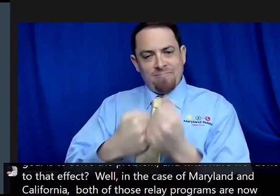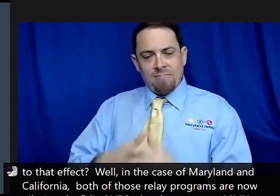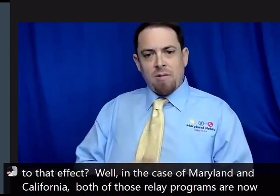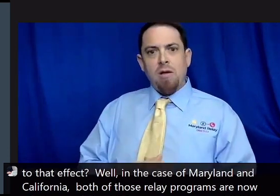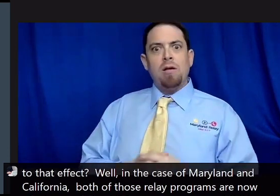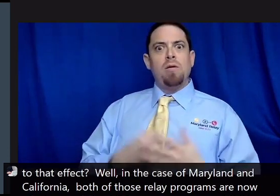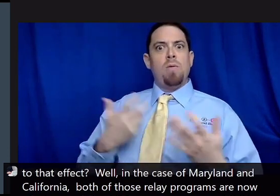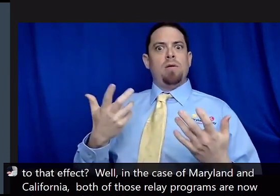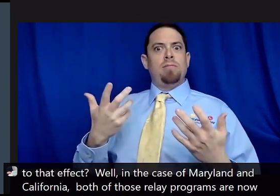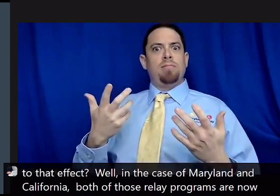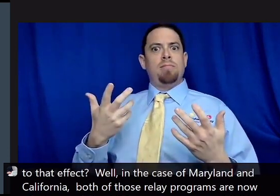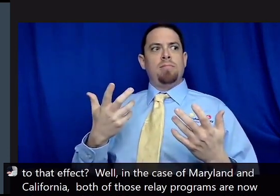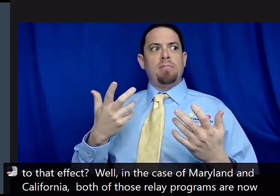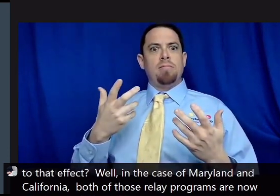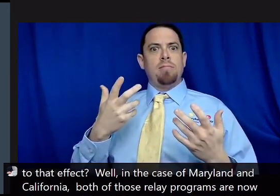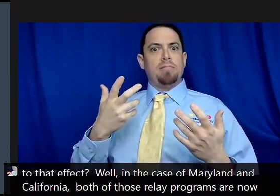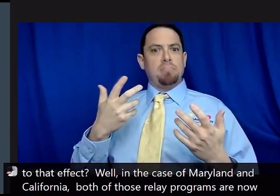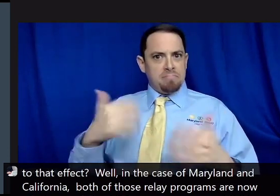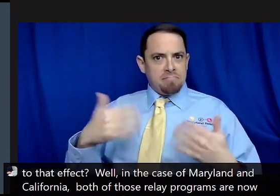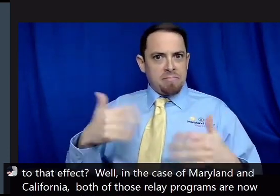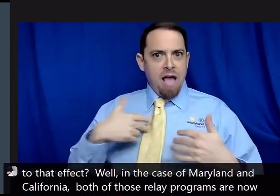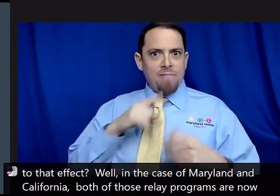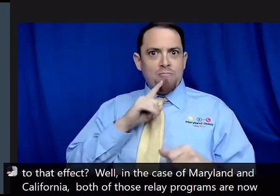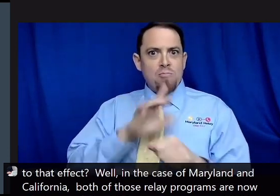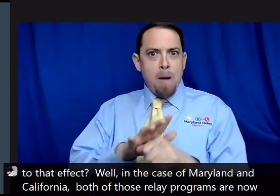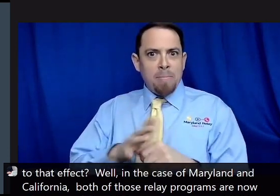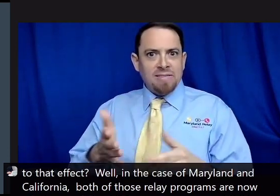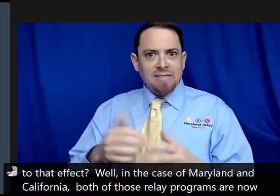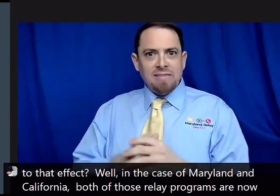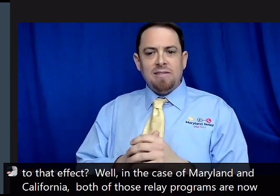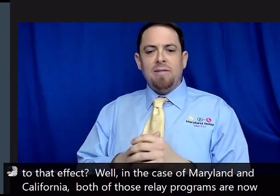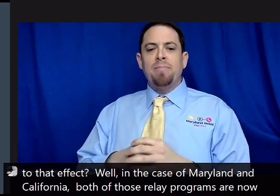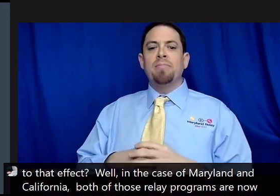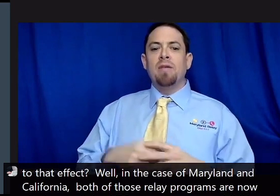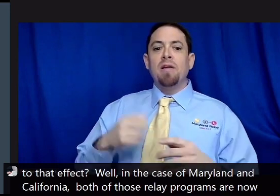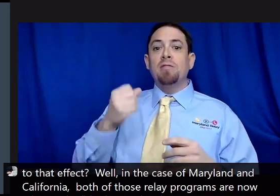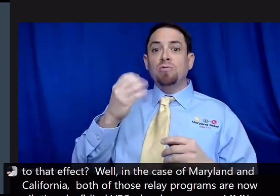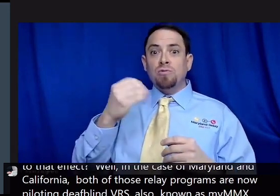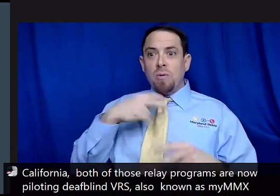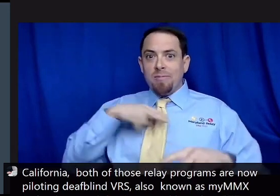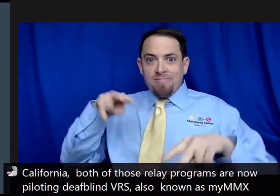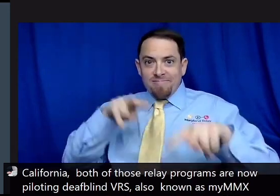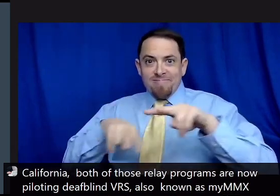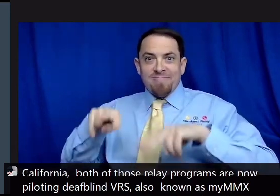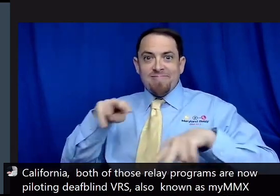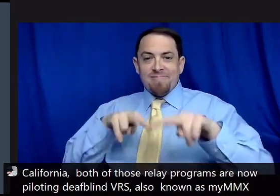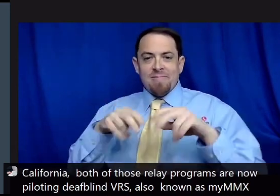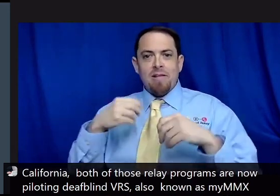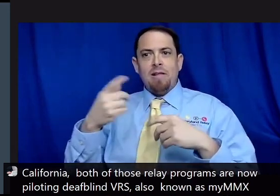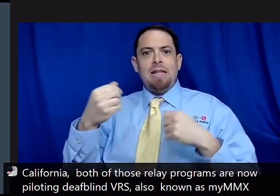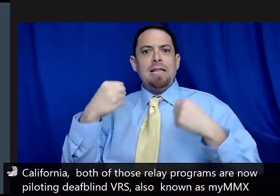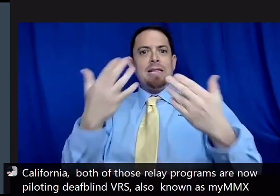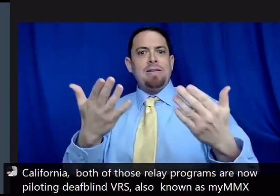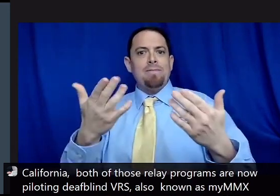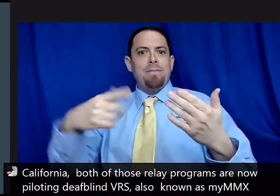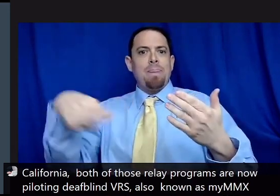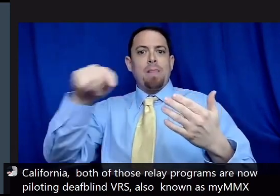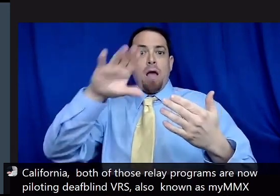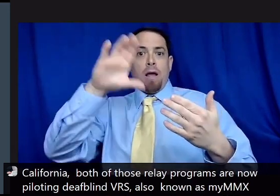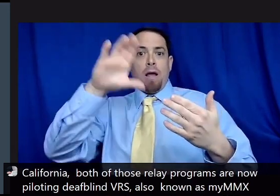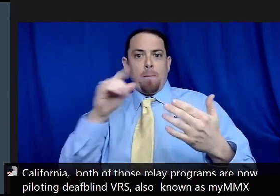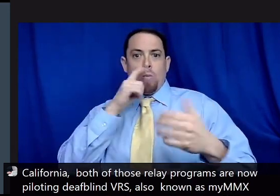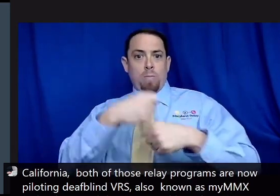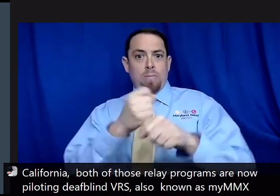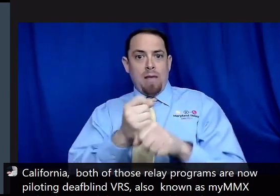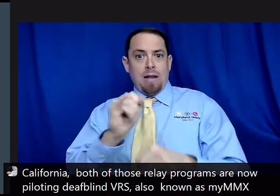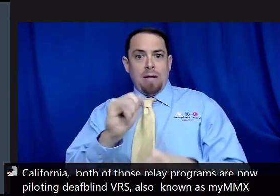And that is run and based on RTT technology. And it's showing great promise. So we're looking